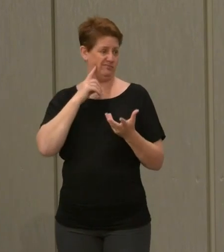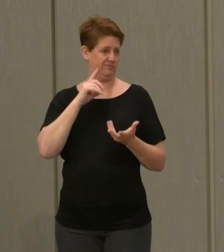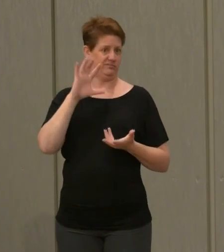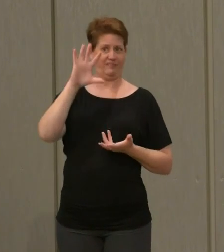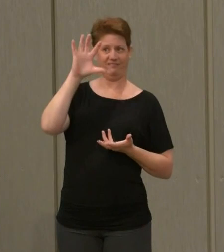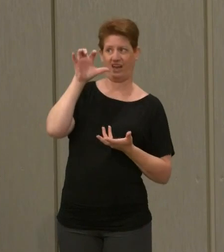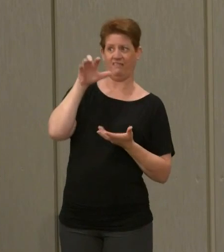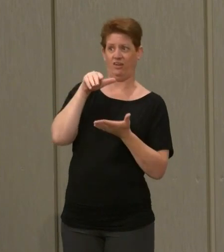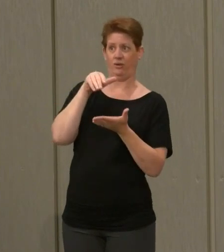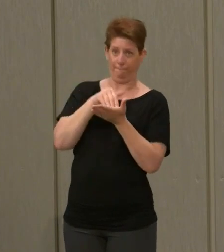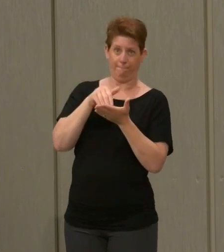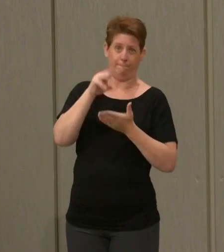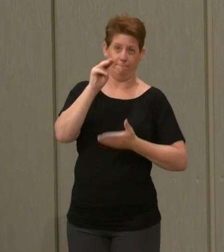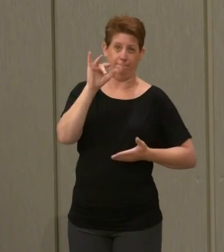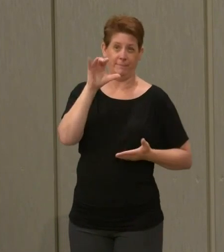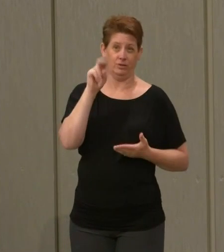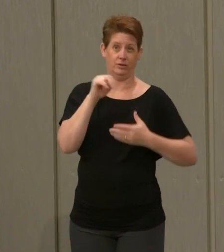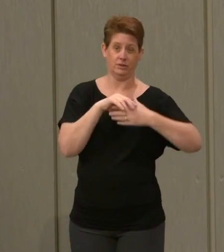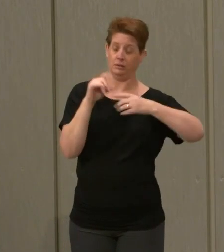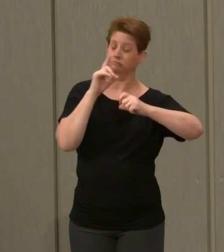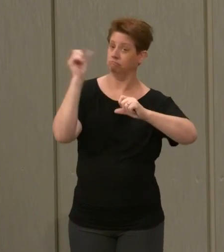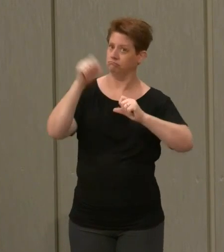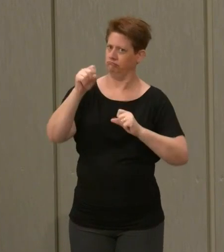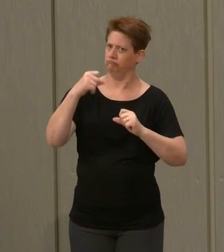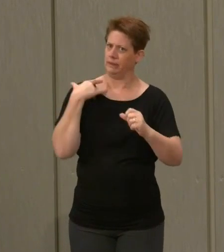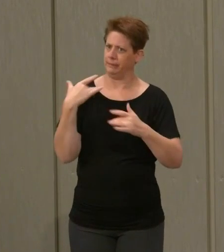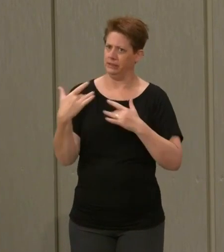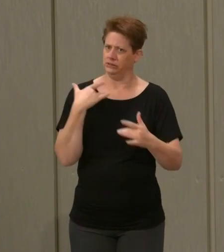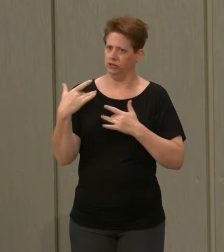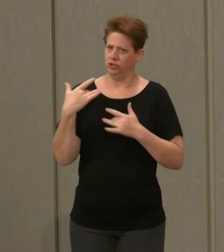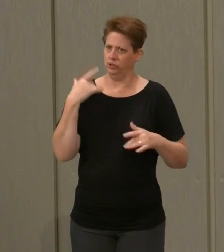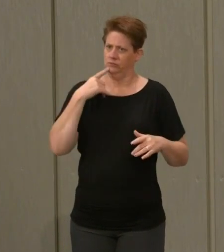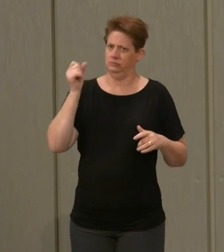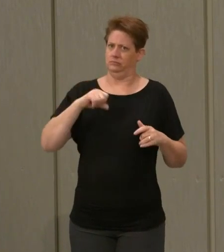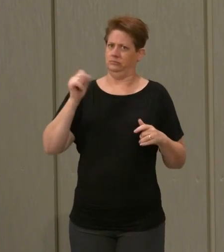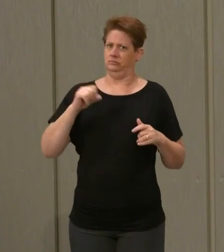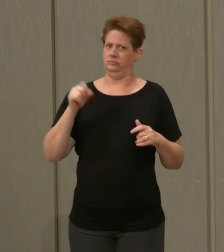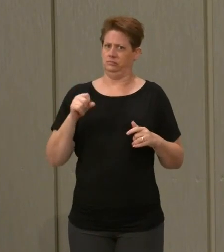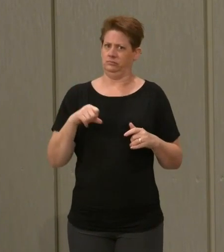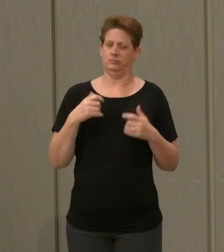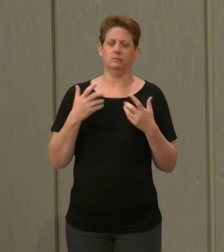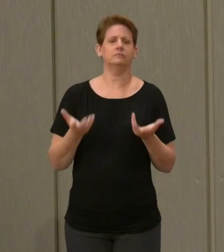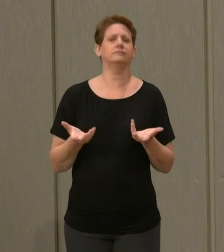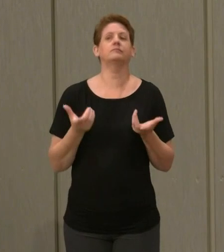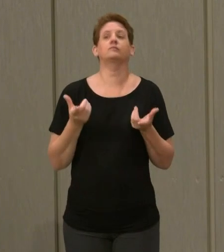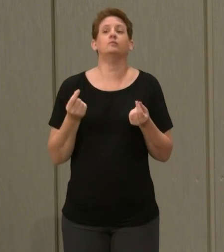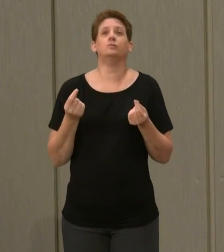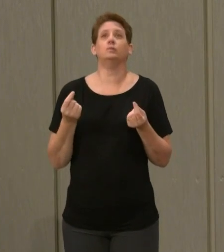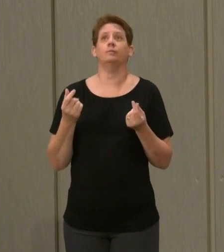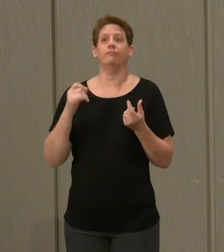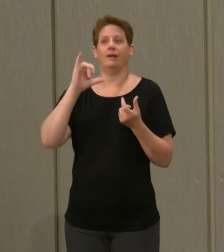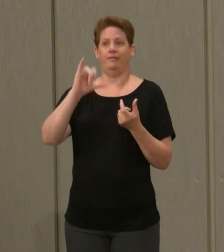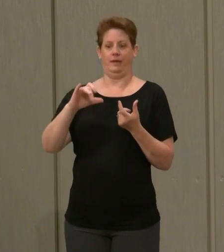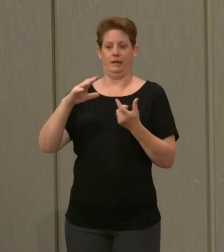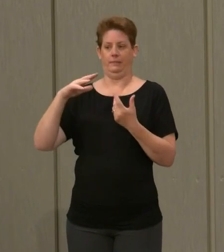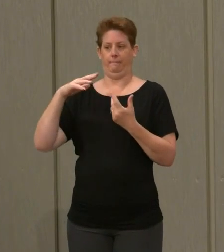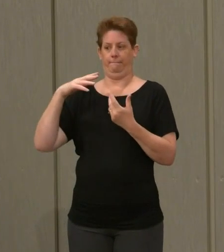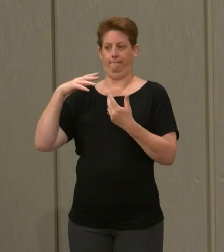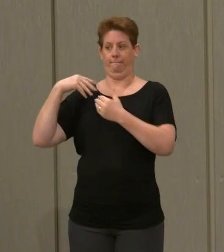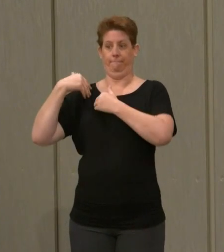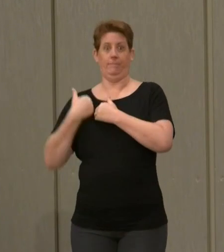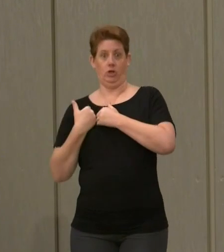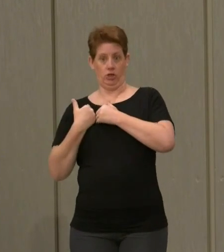$500 million. So yes, I'm concerned about it. And what we want to do is we don't want to put that burden